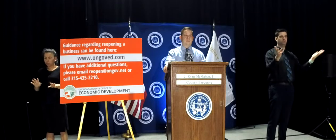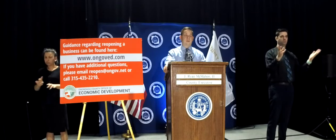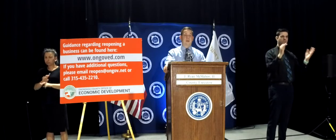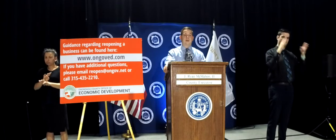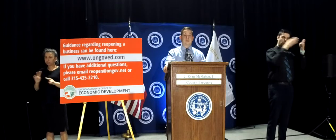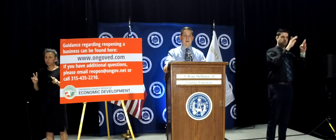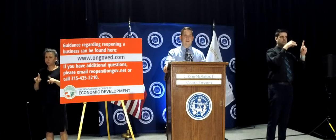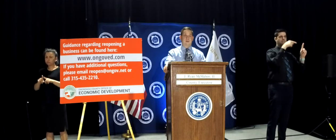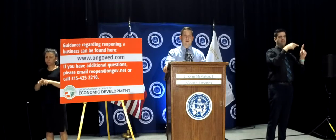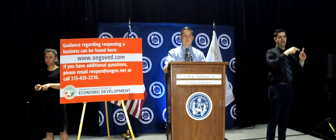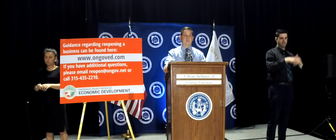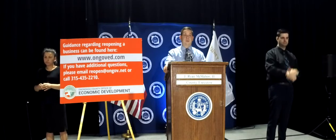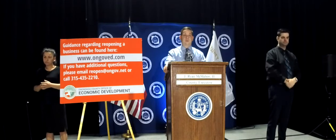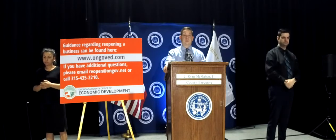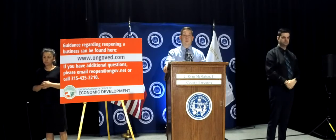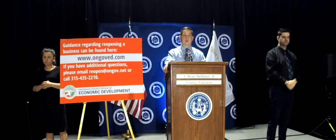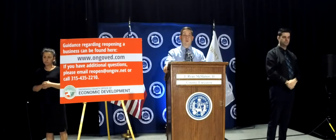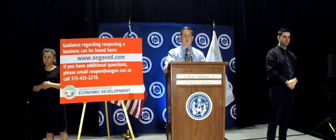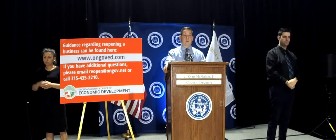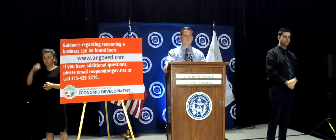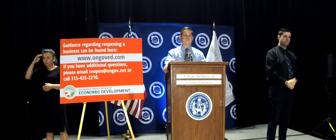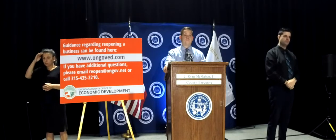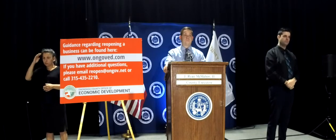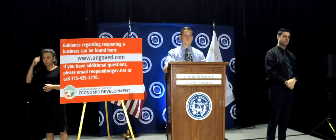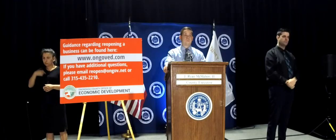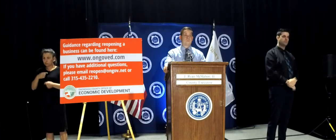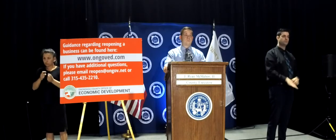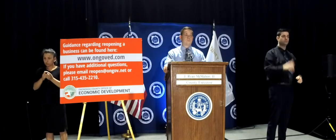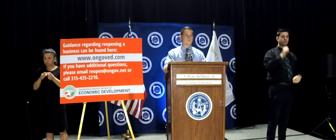probably at the end of this day, and I'll be briefed in the morning as well.